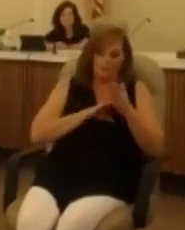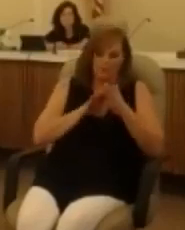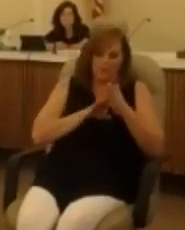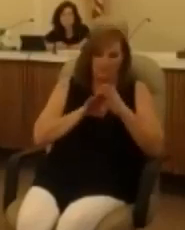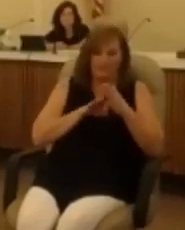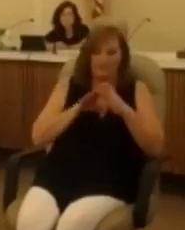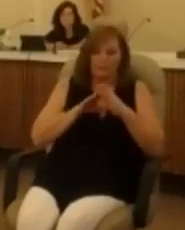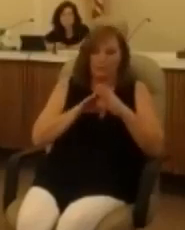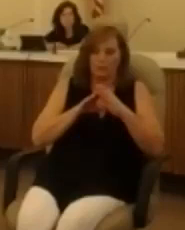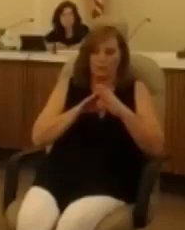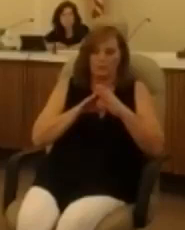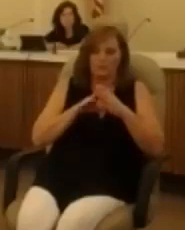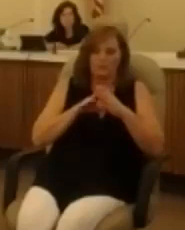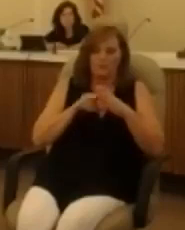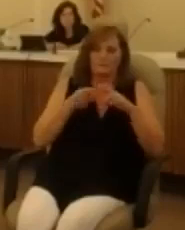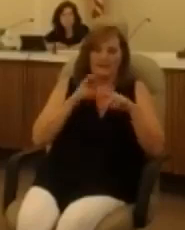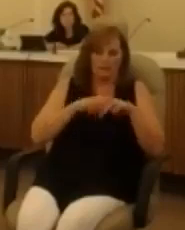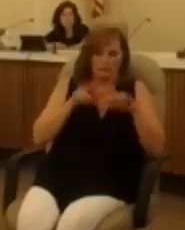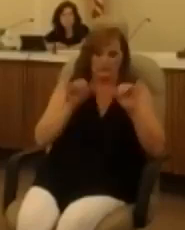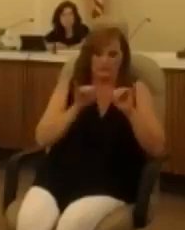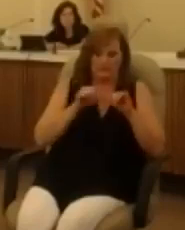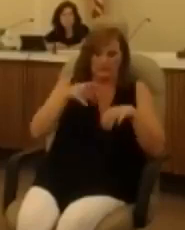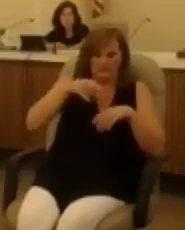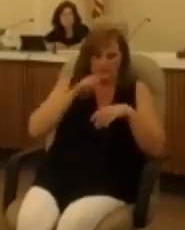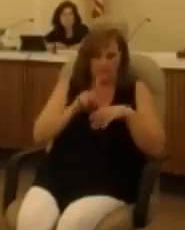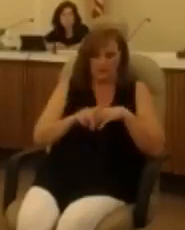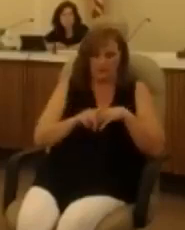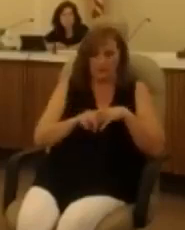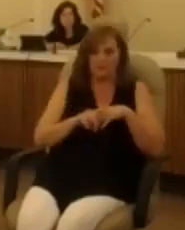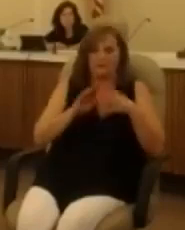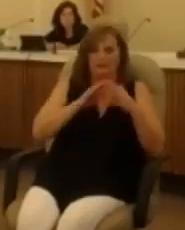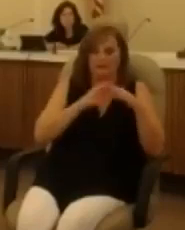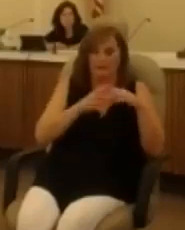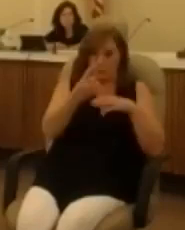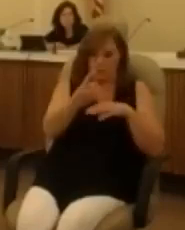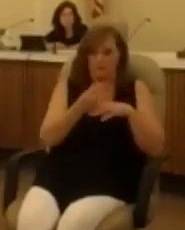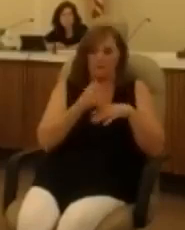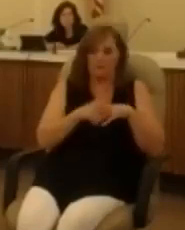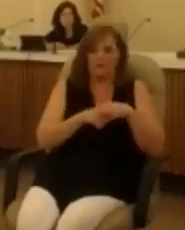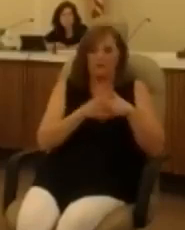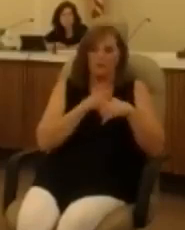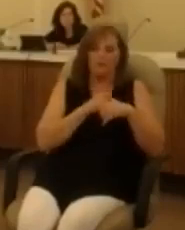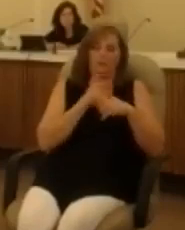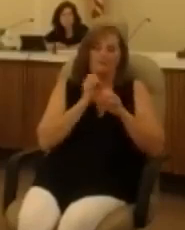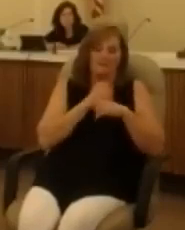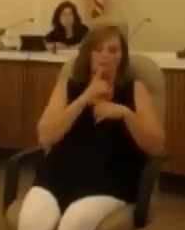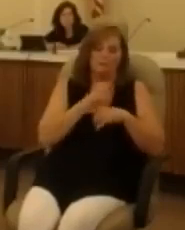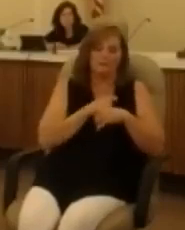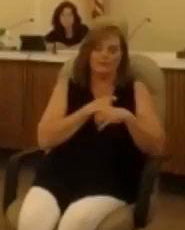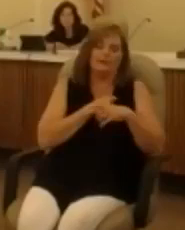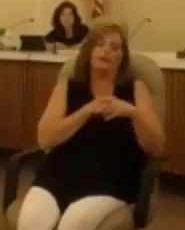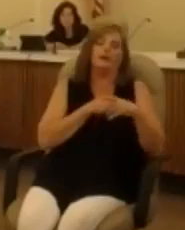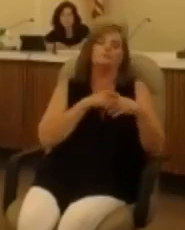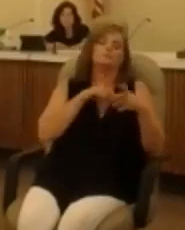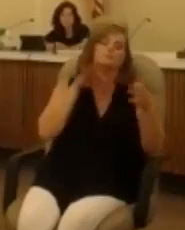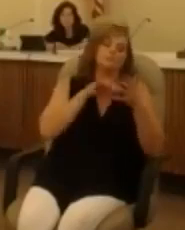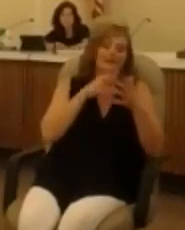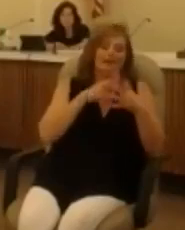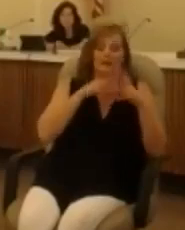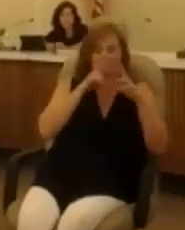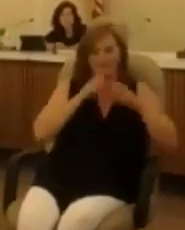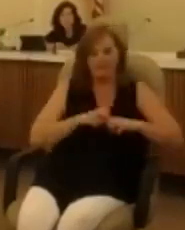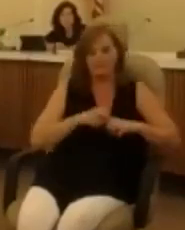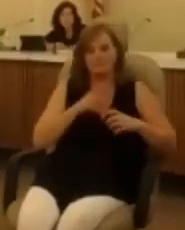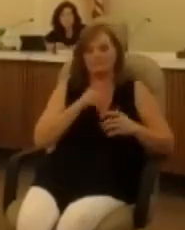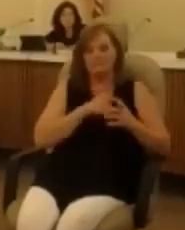of parklands, the town shall engage in a study and analysis to ensure that proposed amended